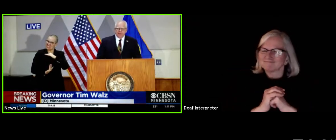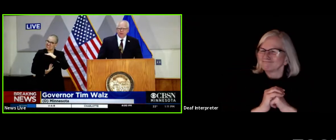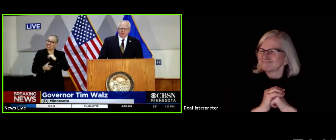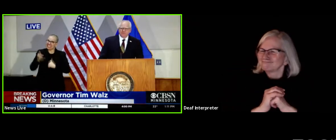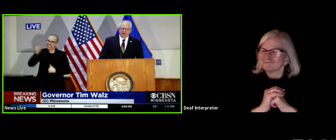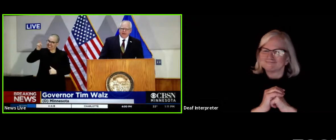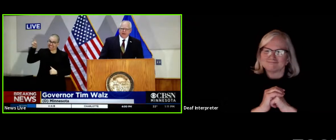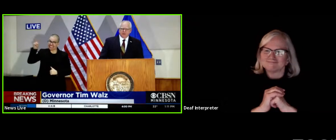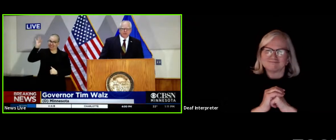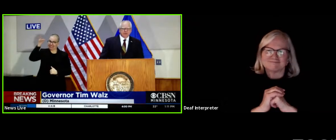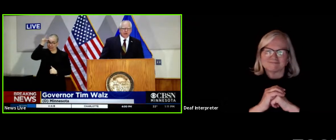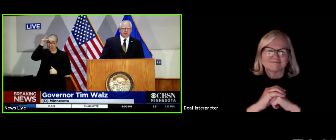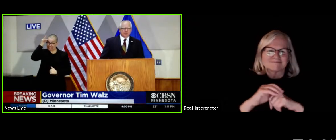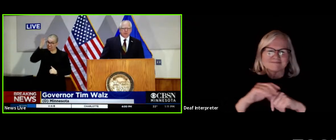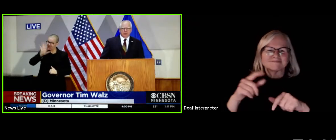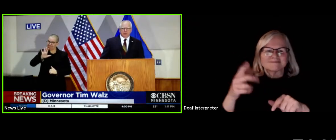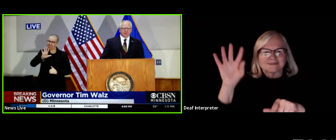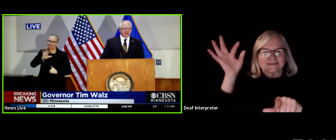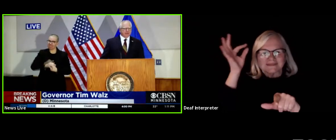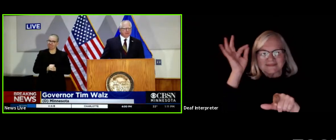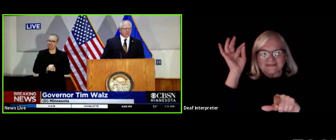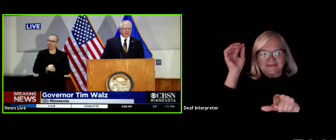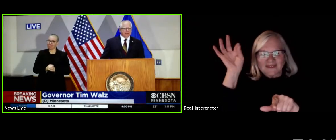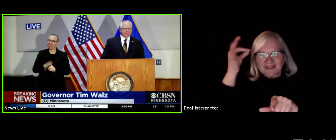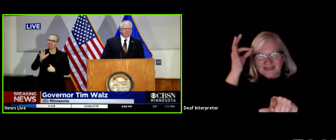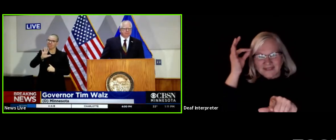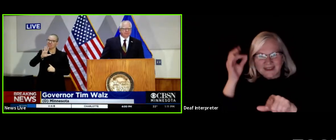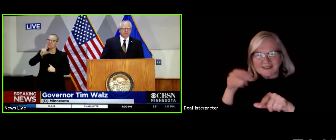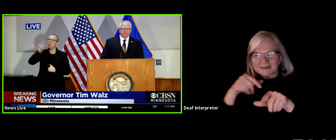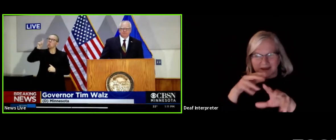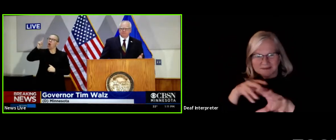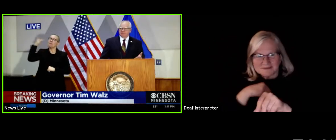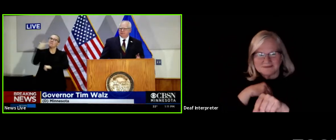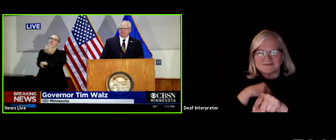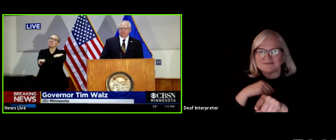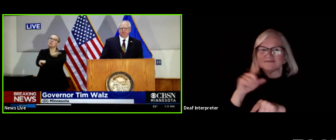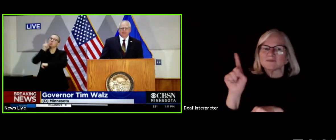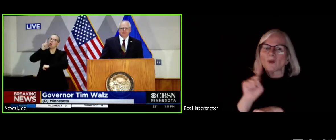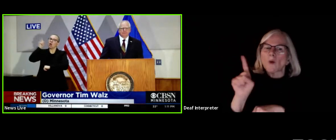that we find out, especially on this one, where those vaccines went.